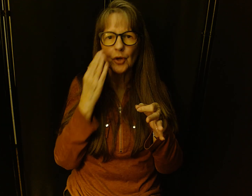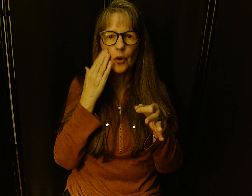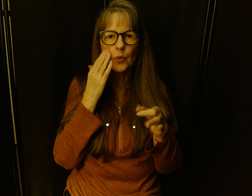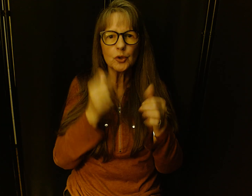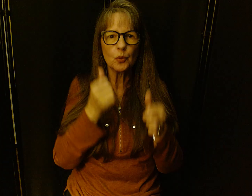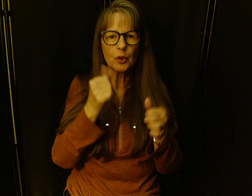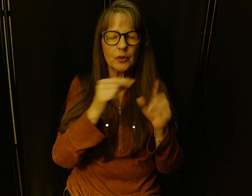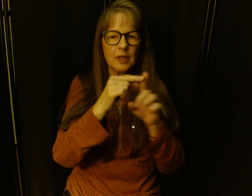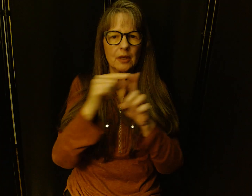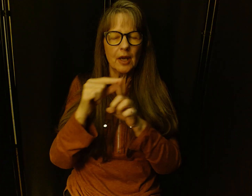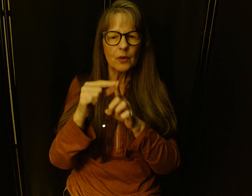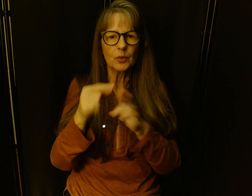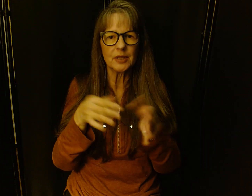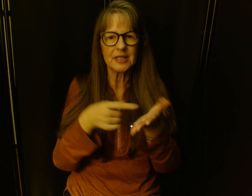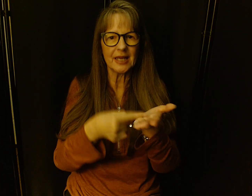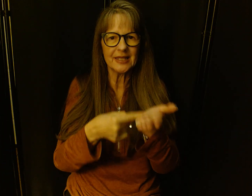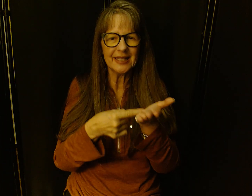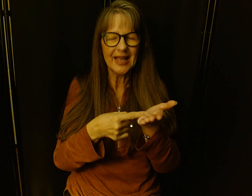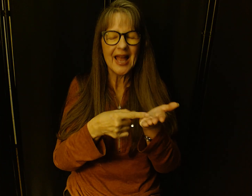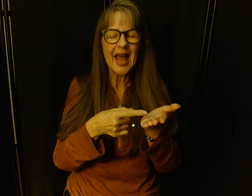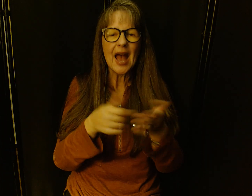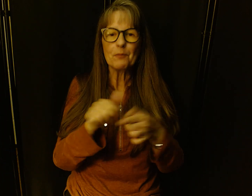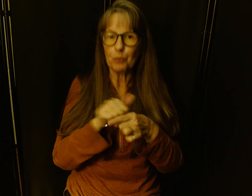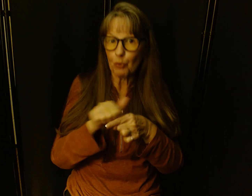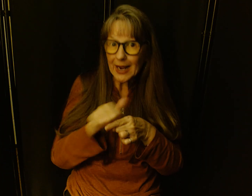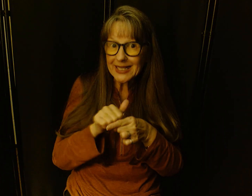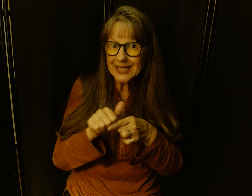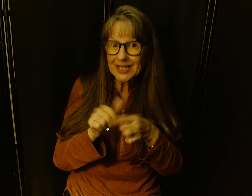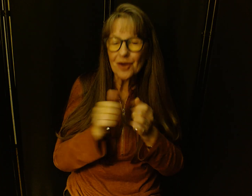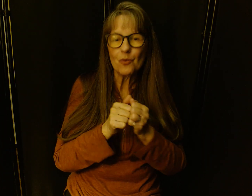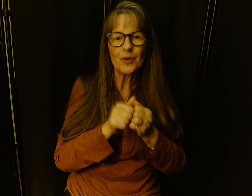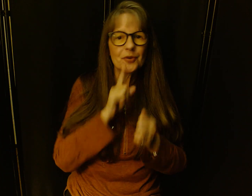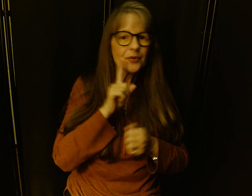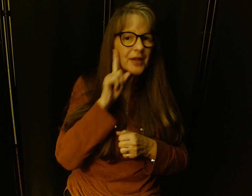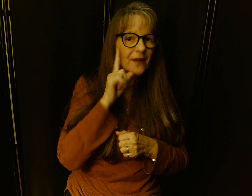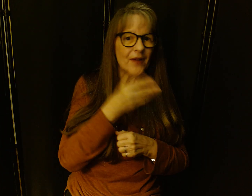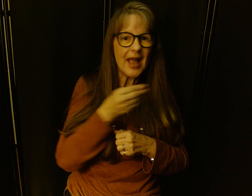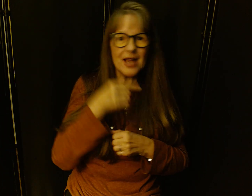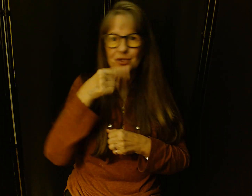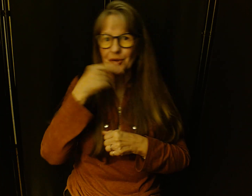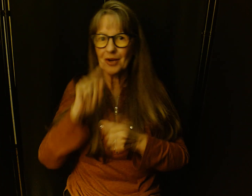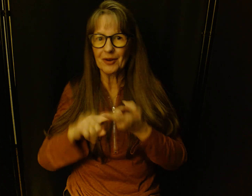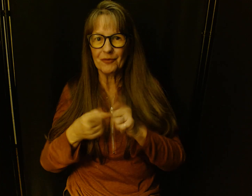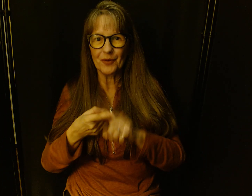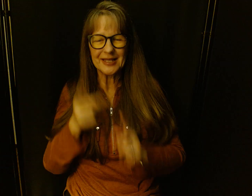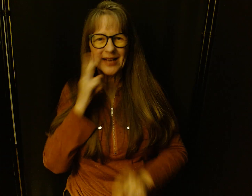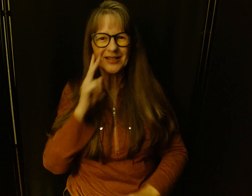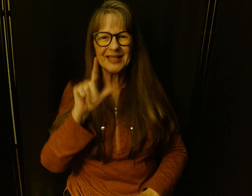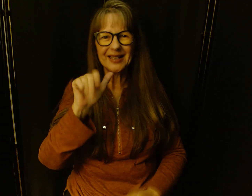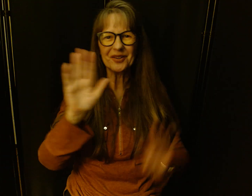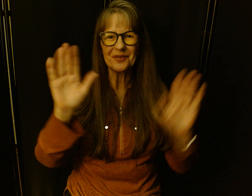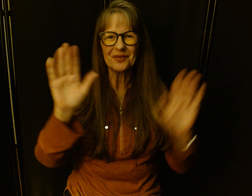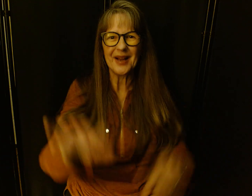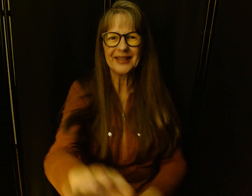which words that we're discussing. Practice with your deaf and your hearing friends. I'll see you later. Bye.